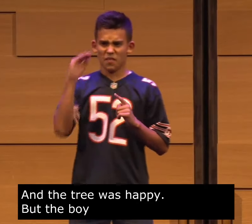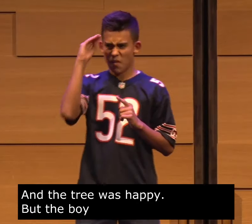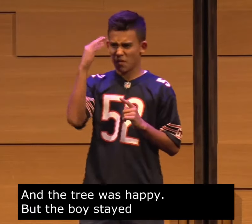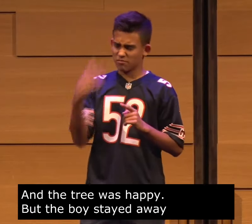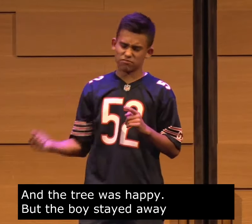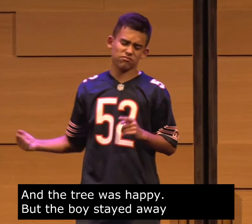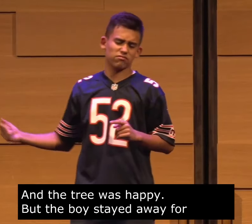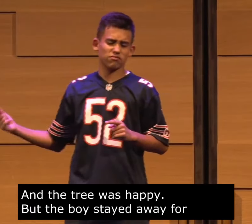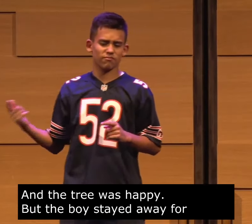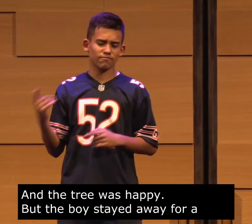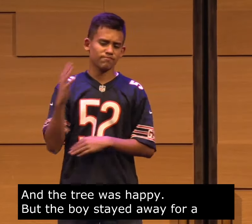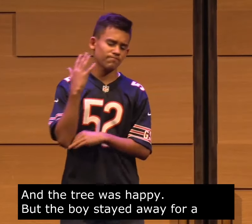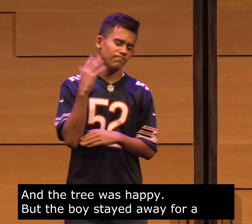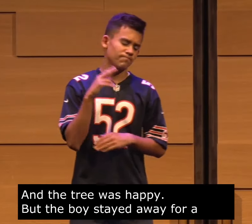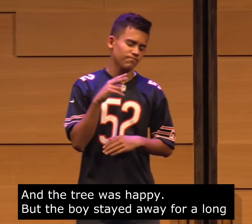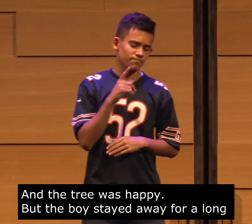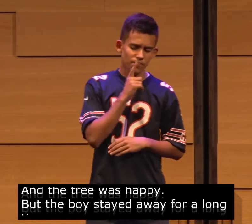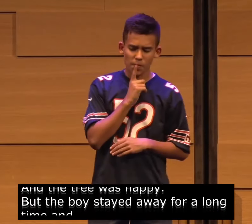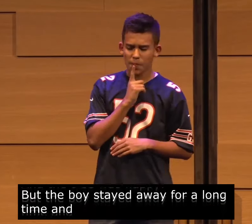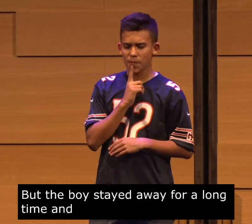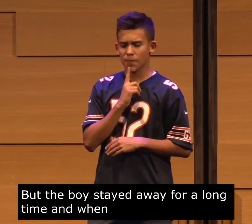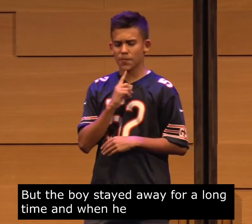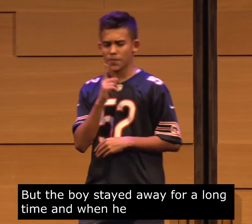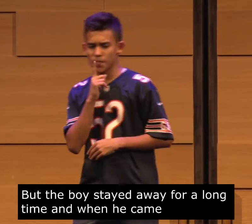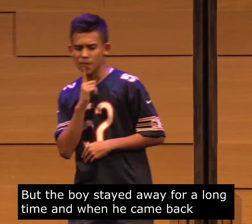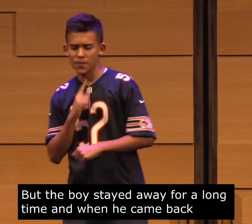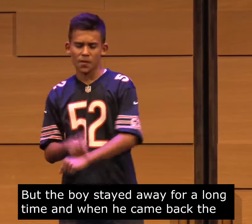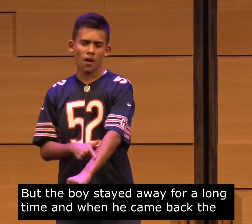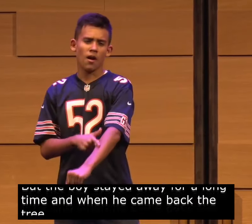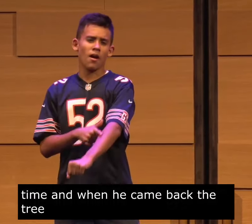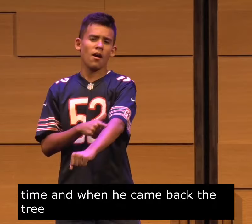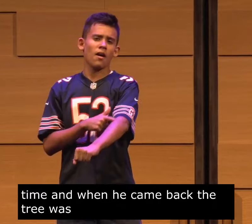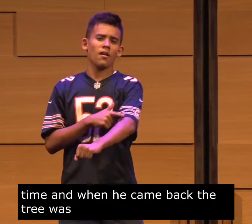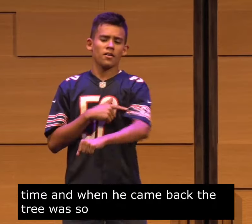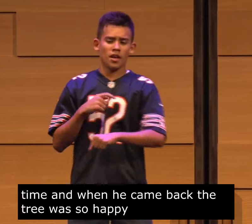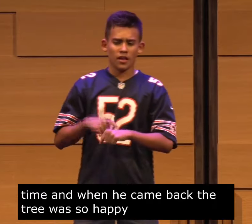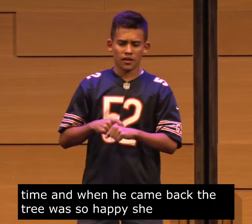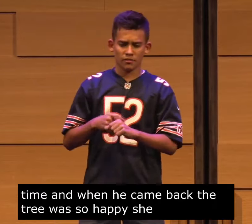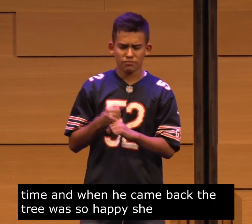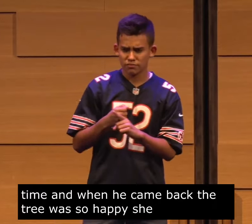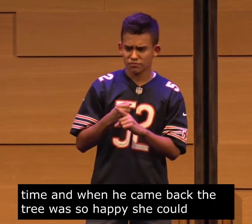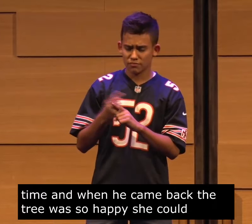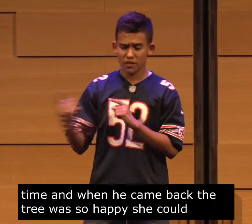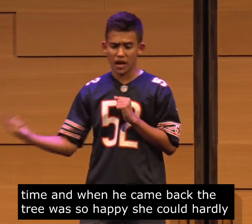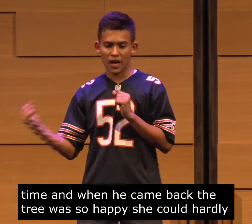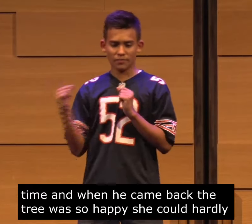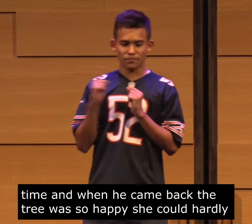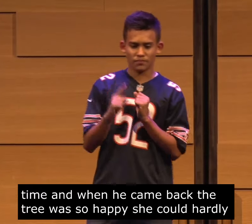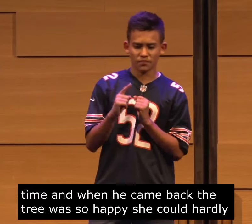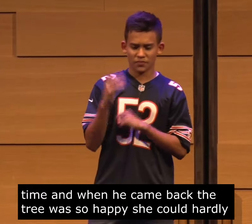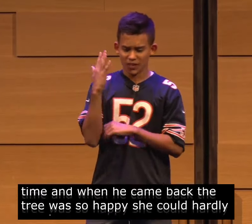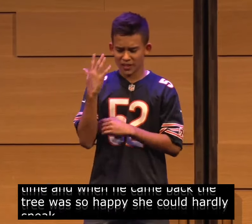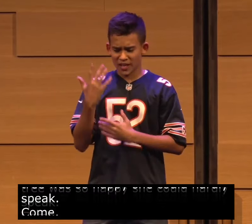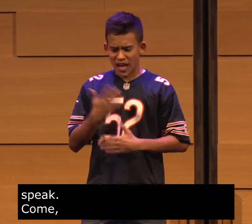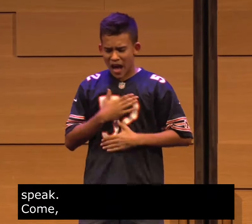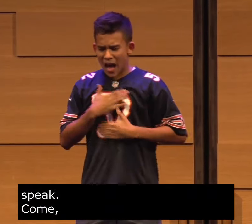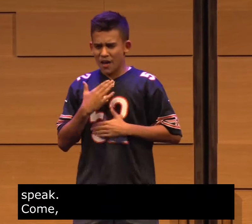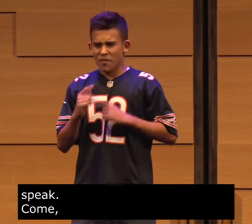But the boy stayed away for a long time, and when he came back, the tree was so happy she could hardly speak. "Come, boy,"